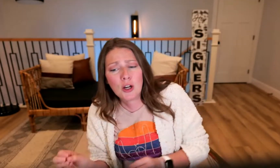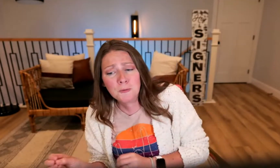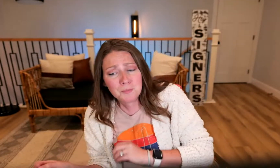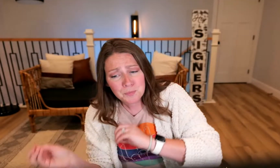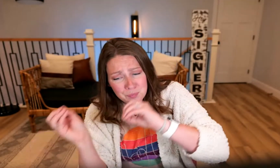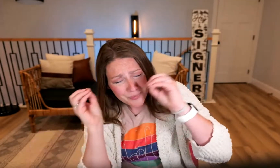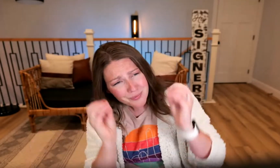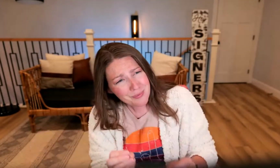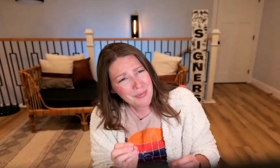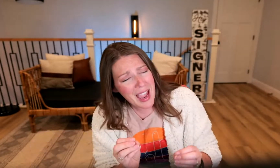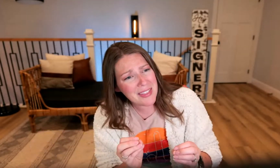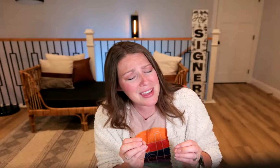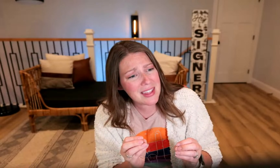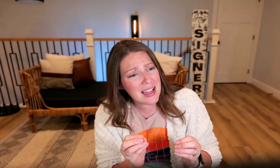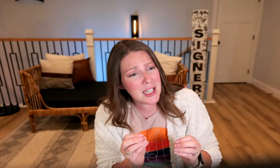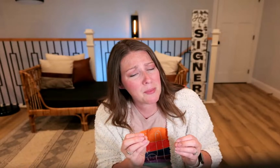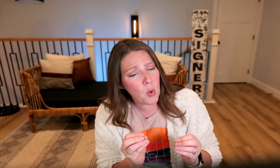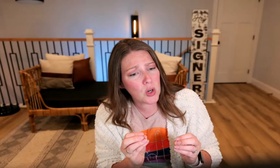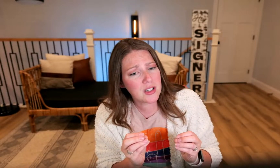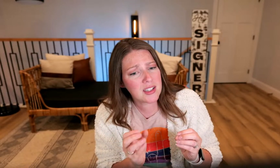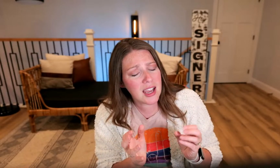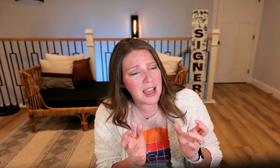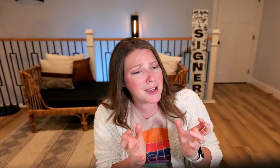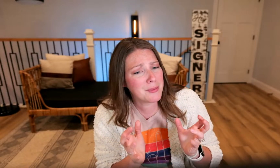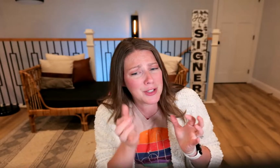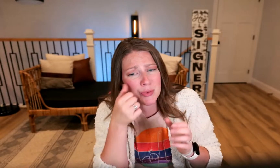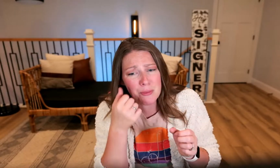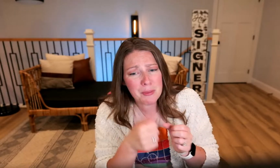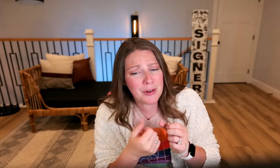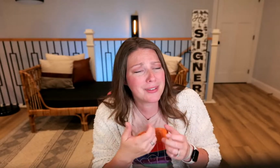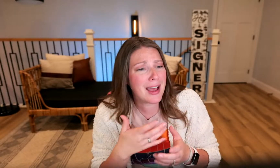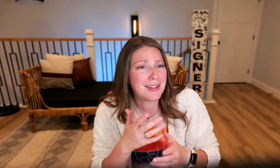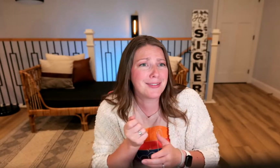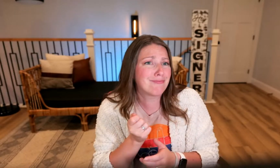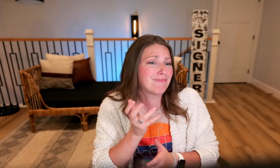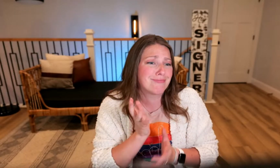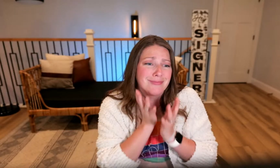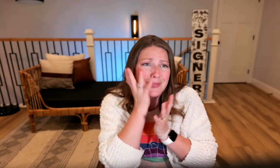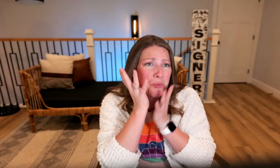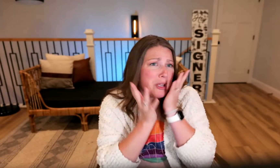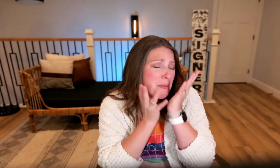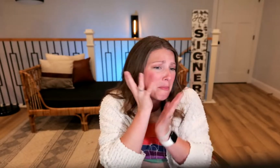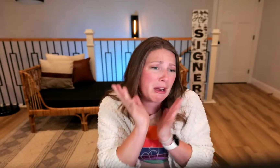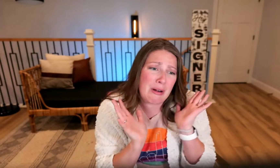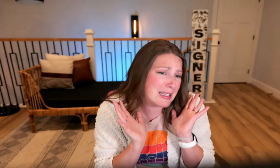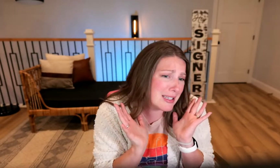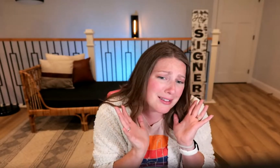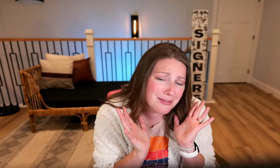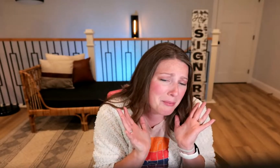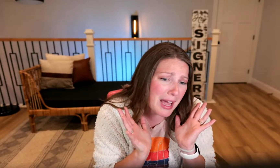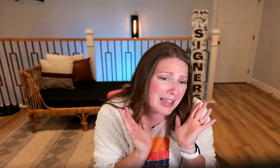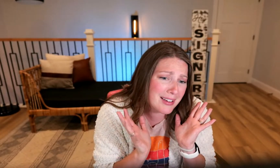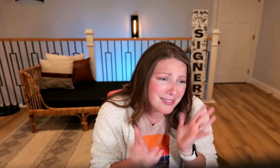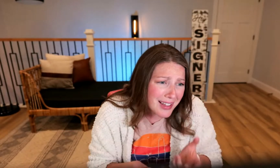So I think that that's important to remember, that don't become embarrassed by it.